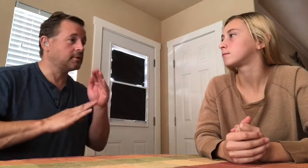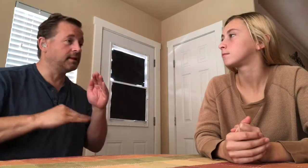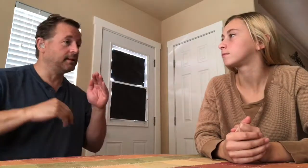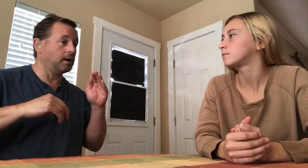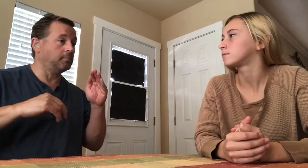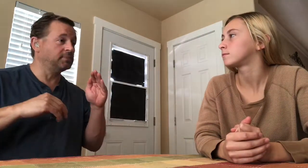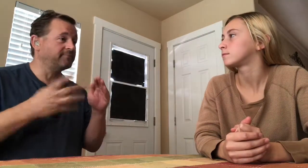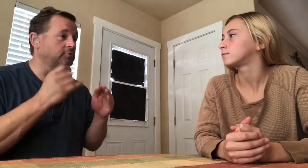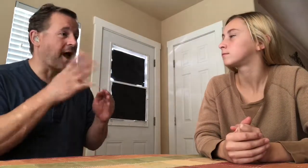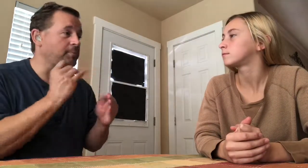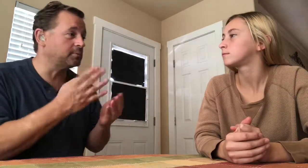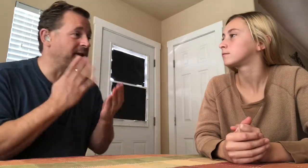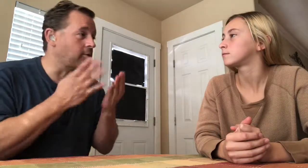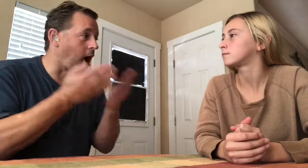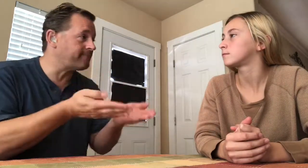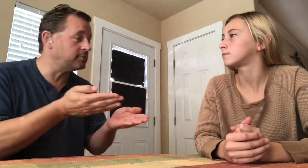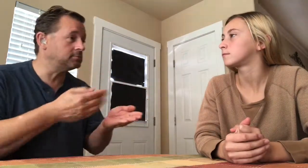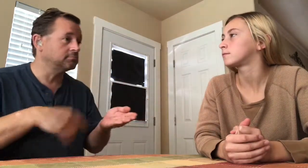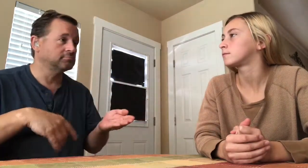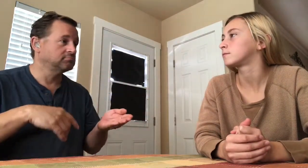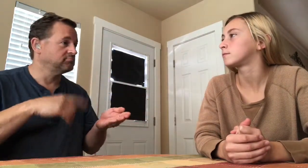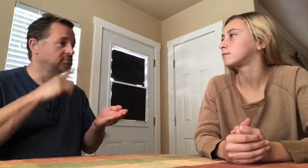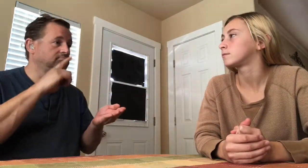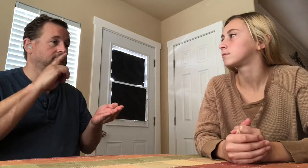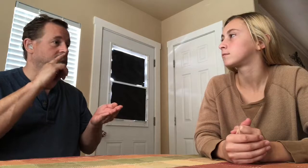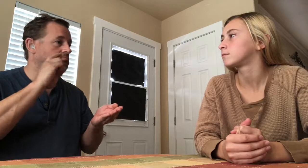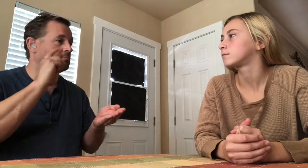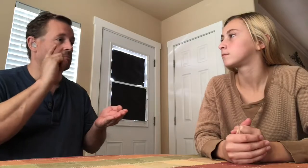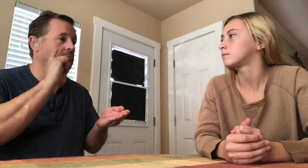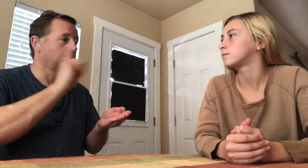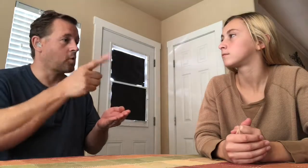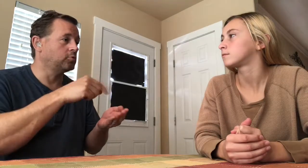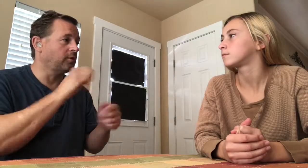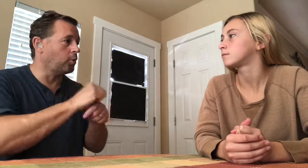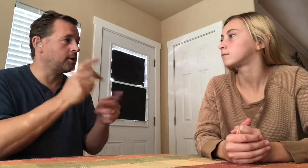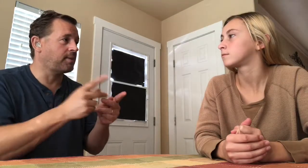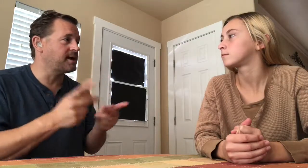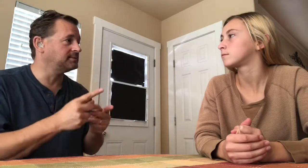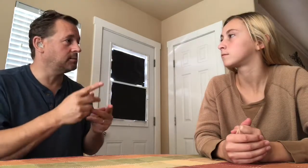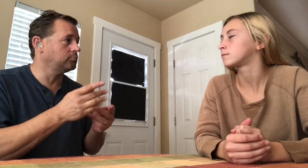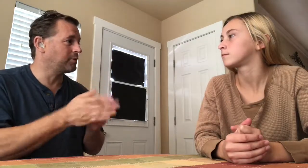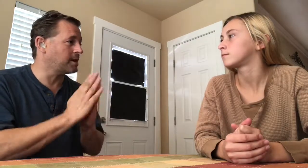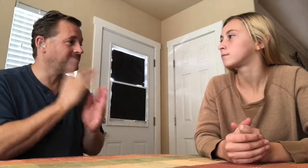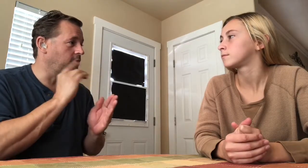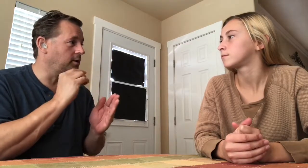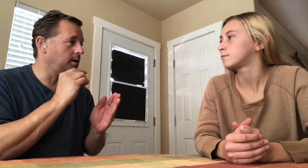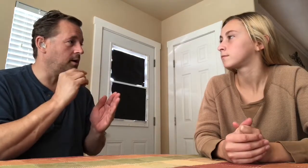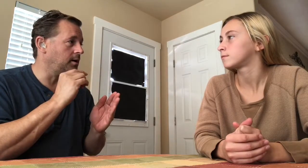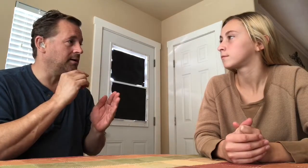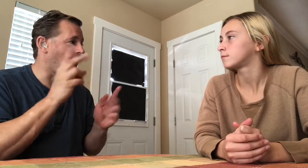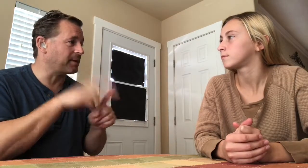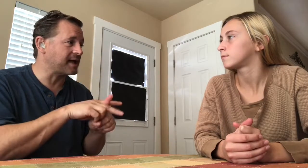Basically, if the job is being offered, go to the workplace and request for an